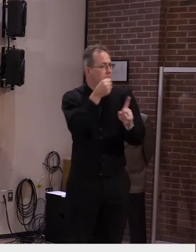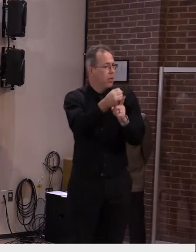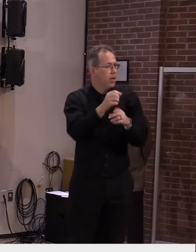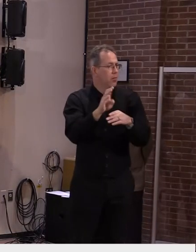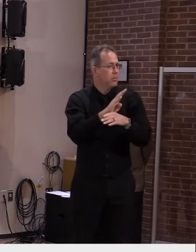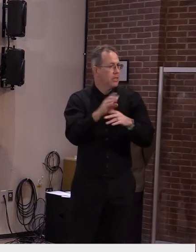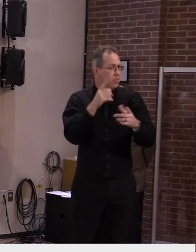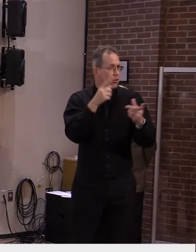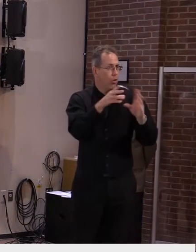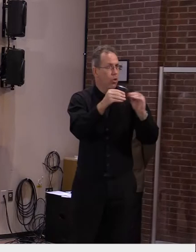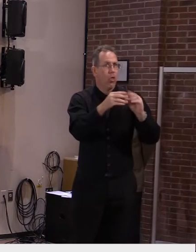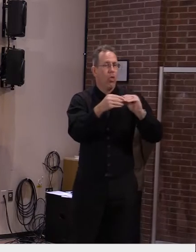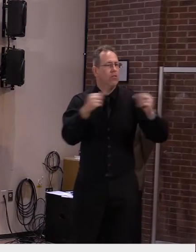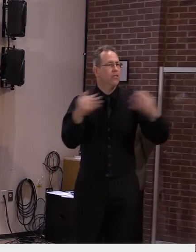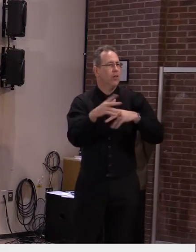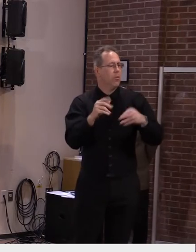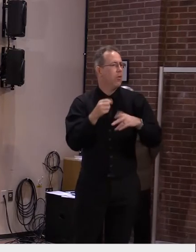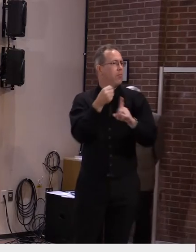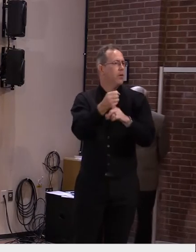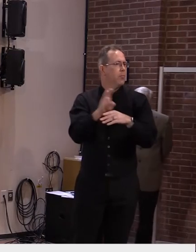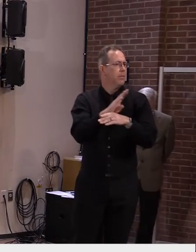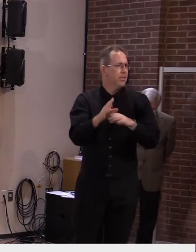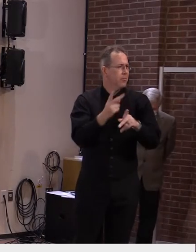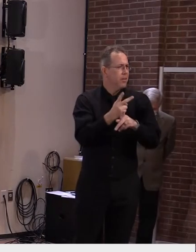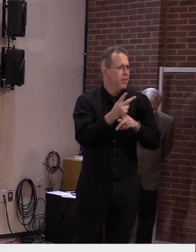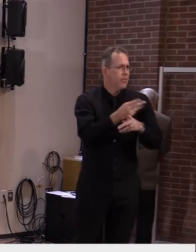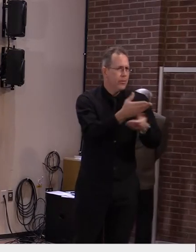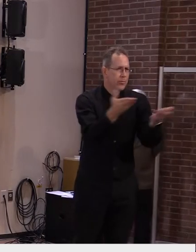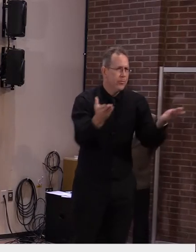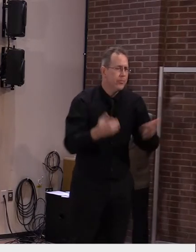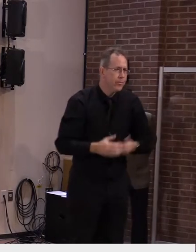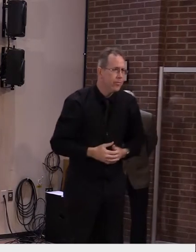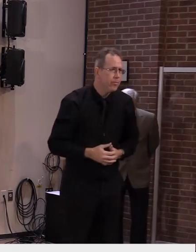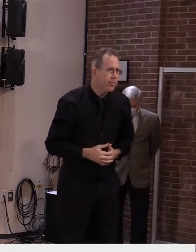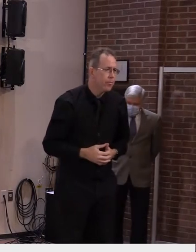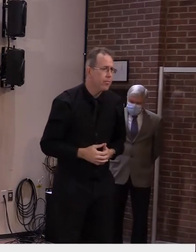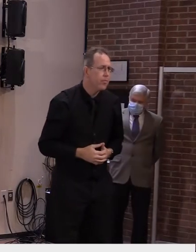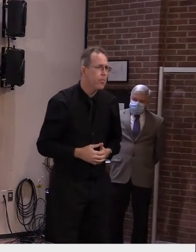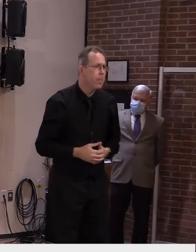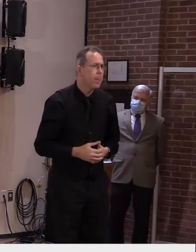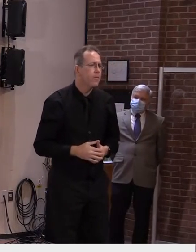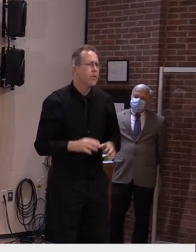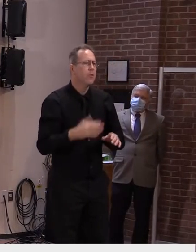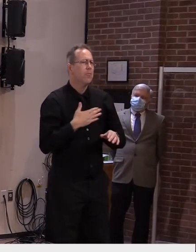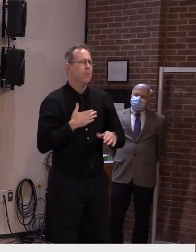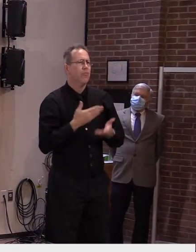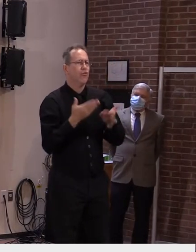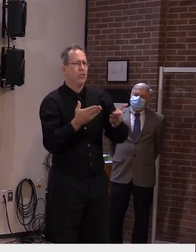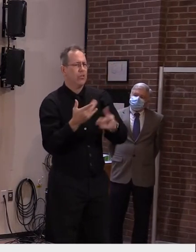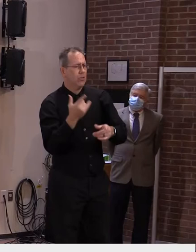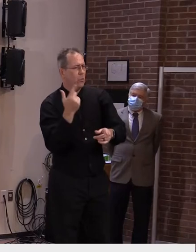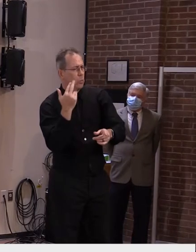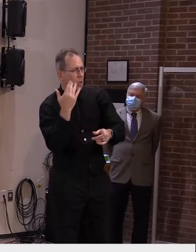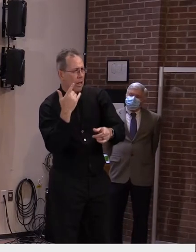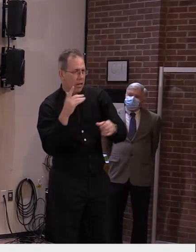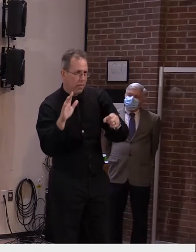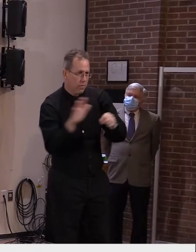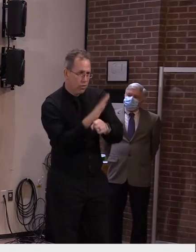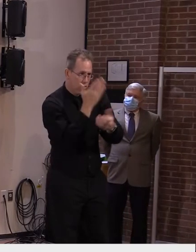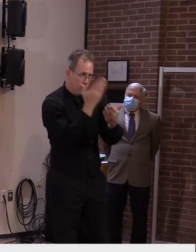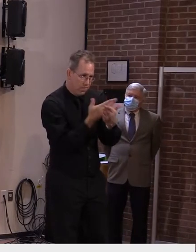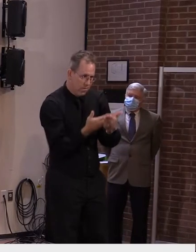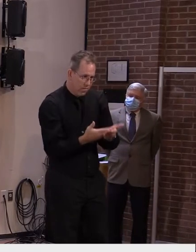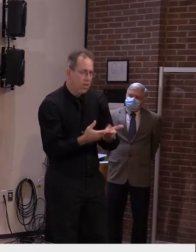just let's get the facts before we jump to any conclusions. And I think that that's something that we've tried to do over the last year